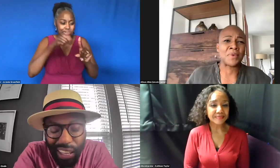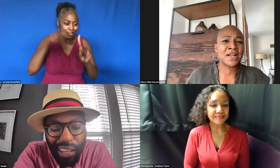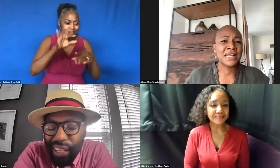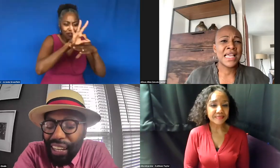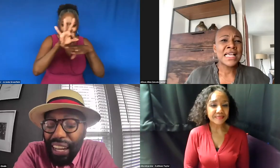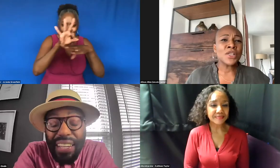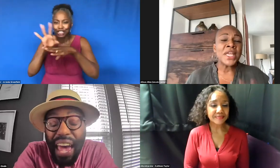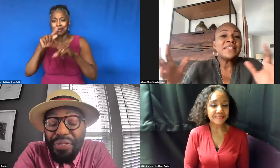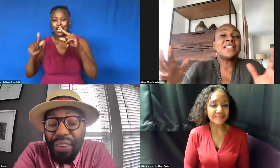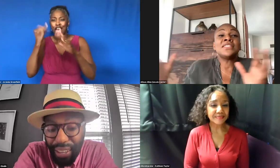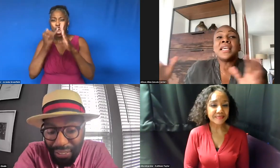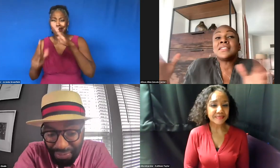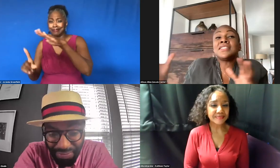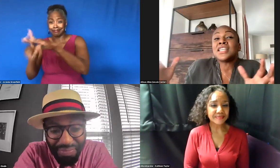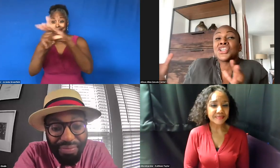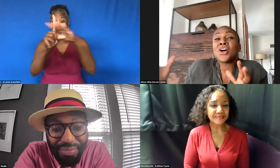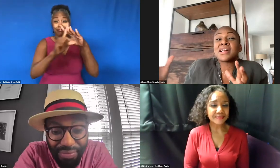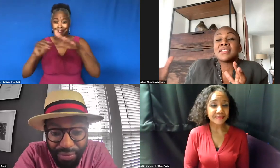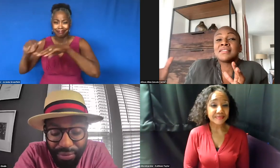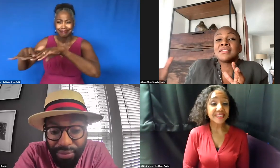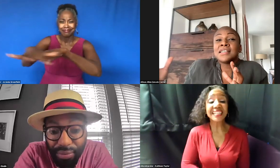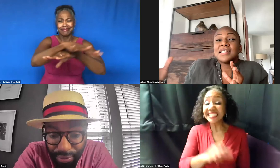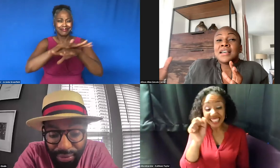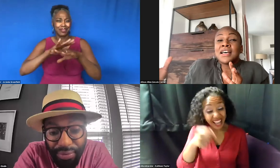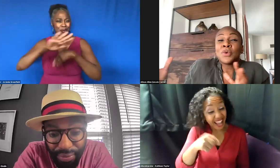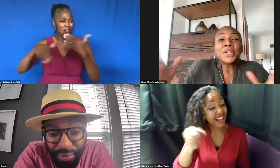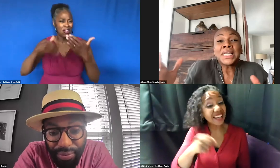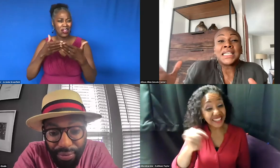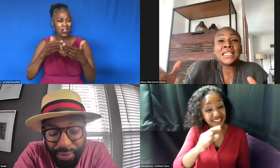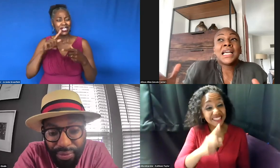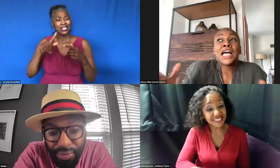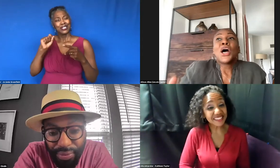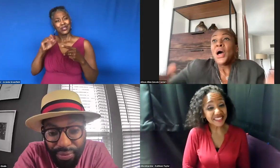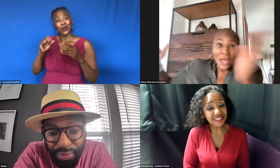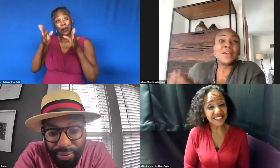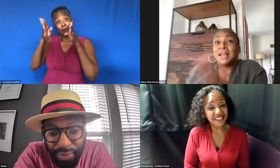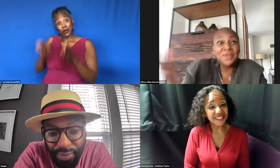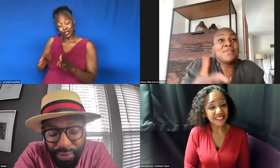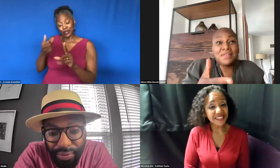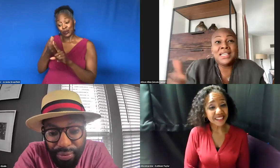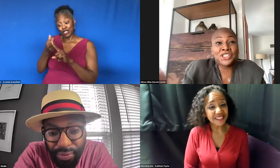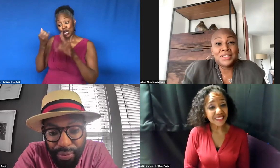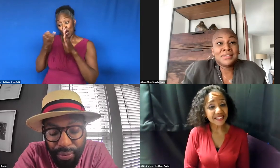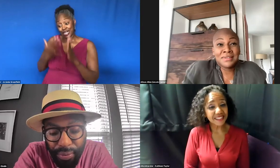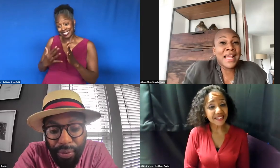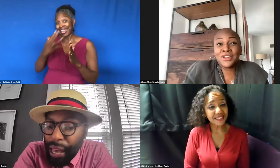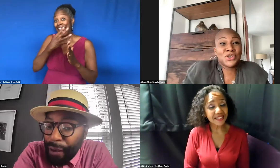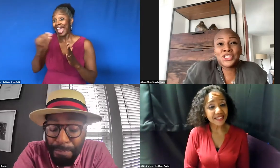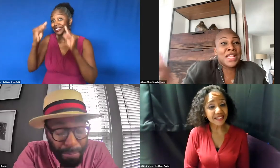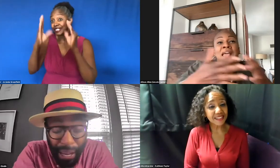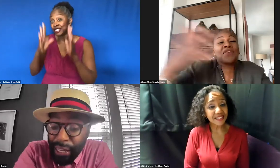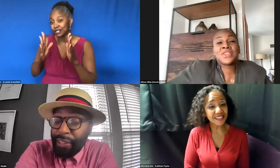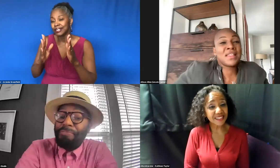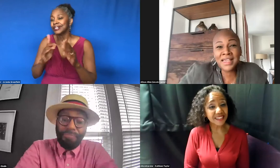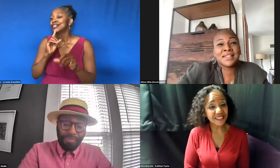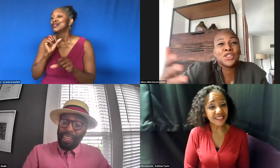everywhere. It is. So is the teaching artist really the teacher, like